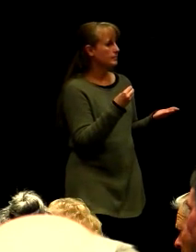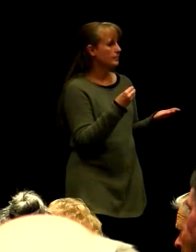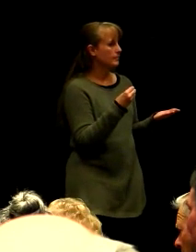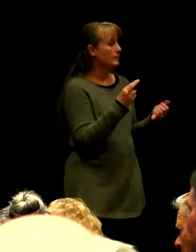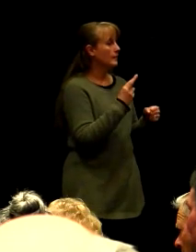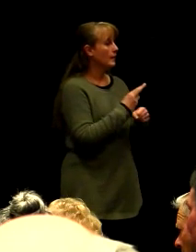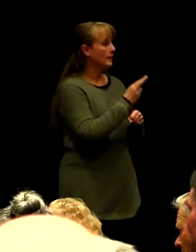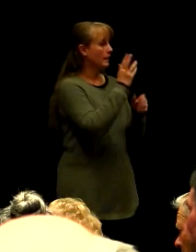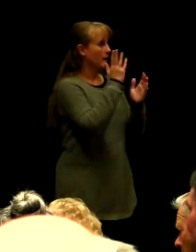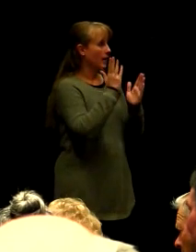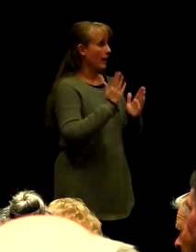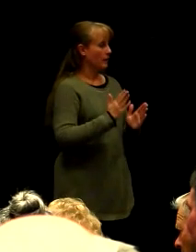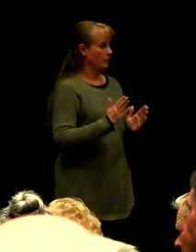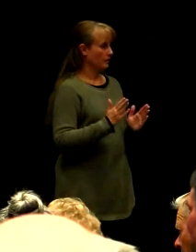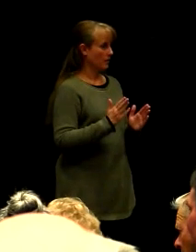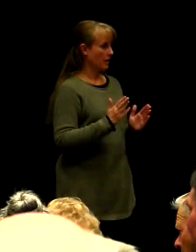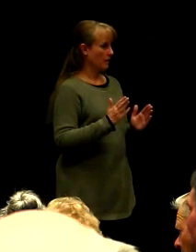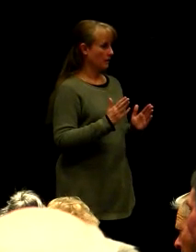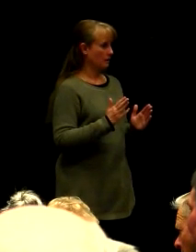the astronaut